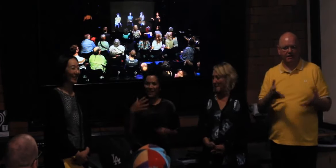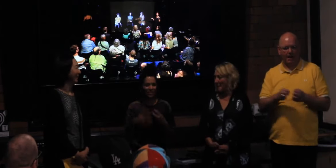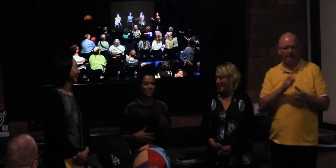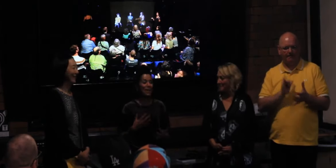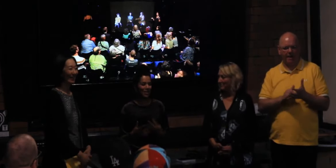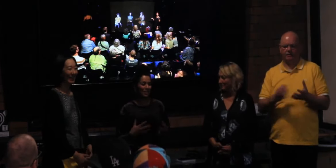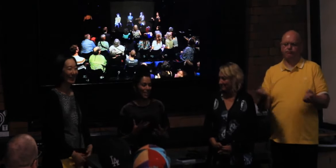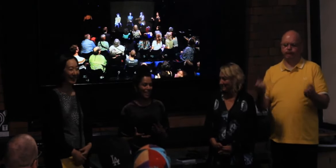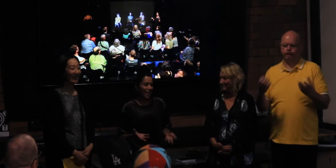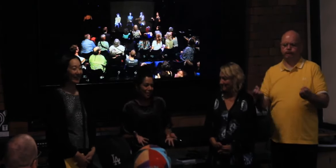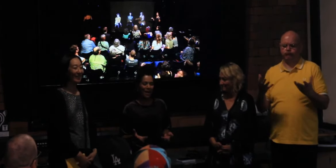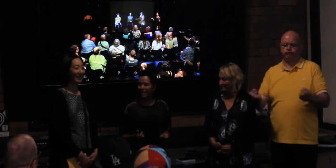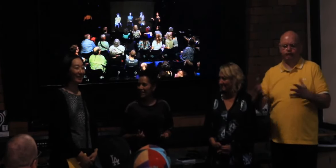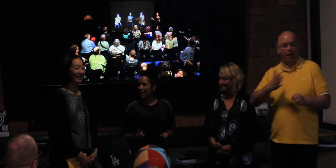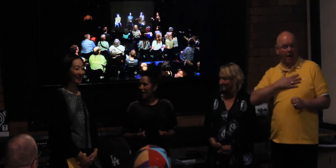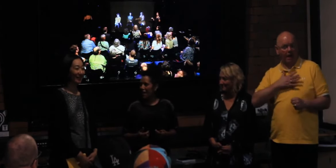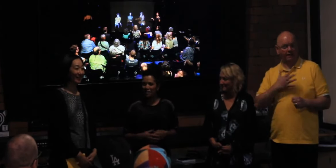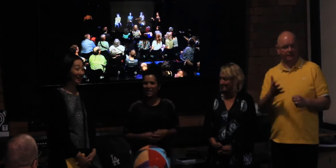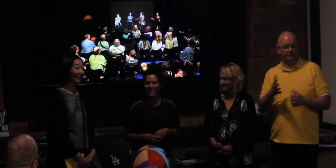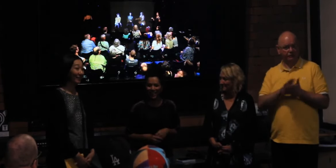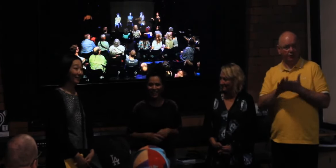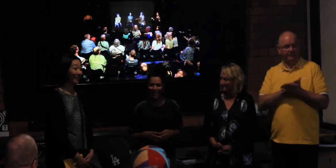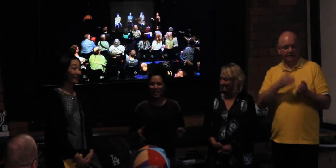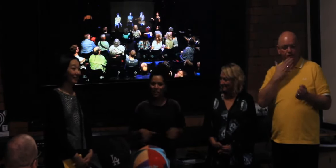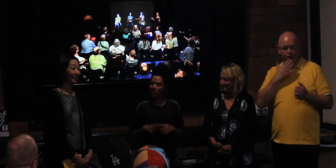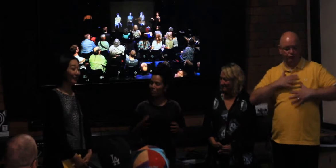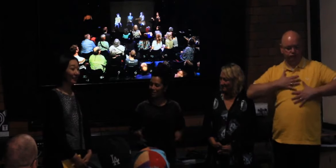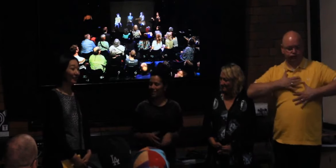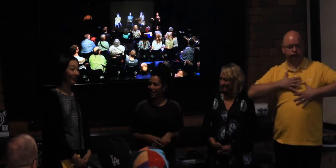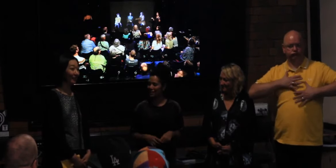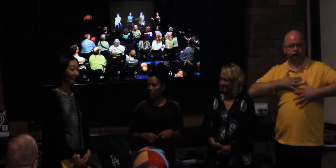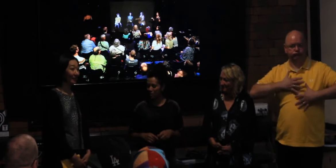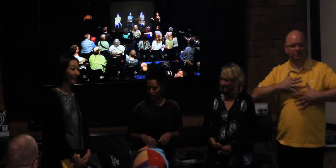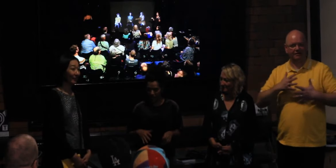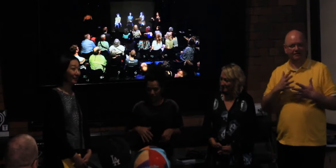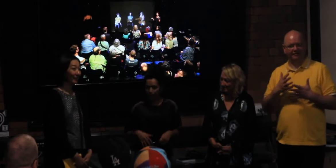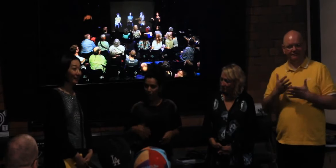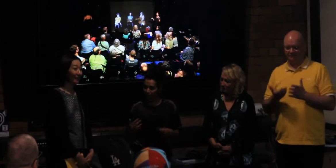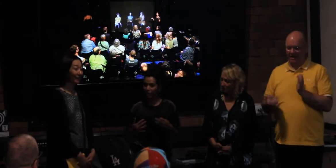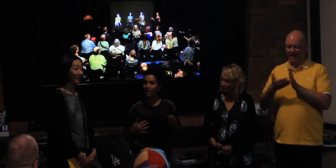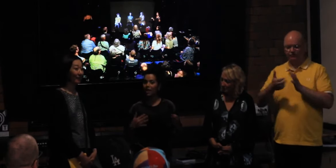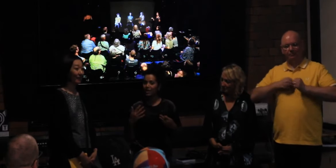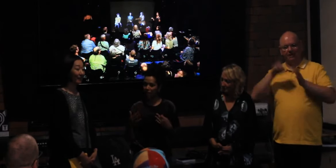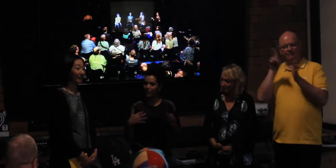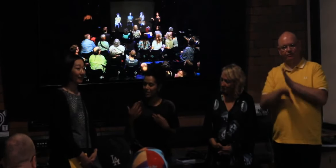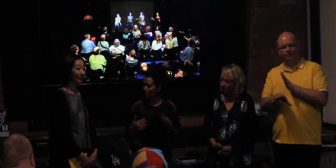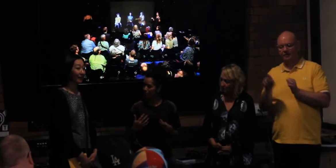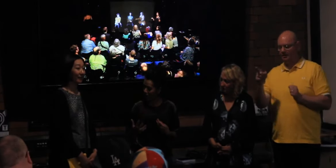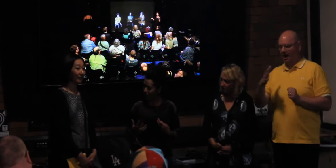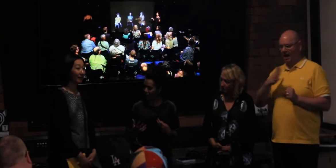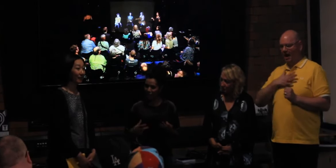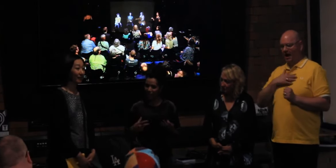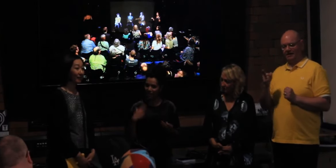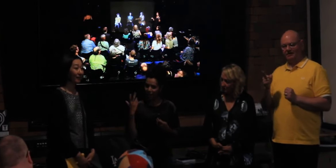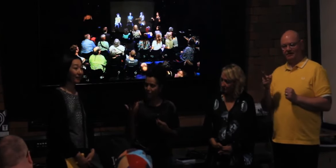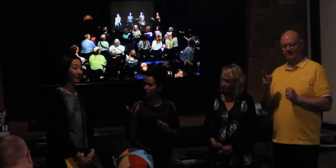So I'm familiar with it in that way, in augmenting that experience. But I really liked how it didn't